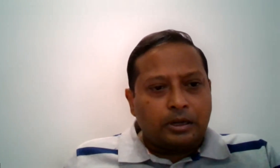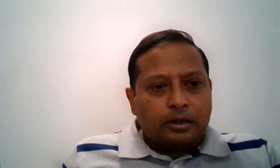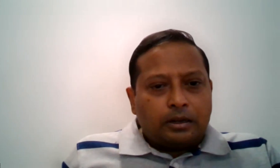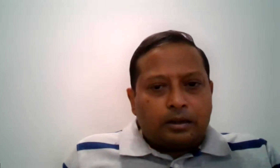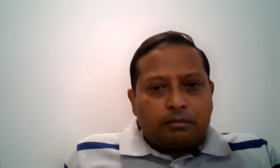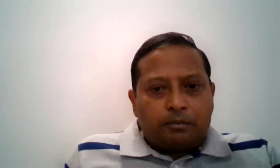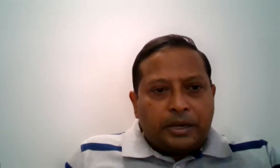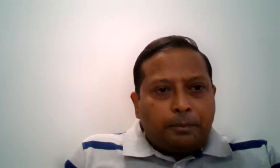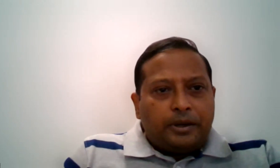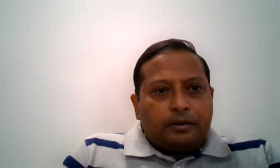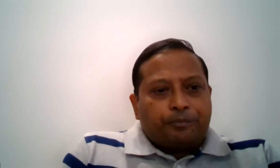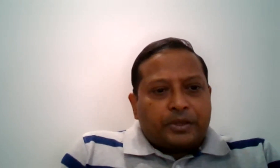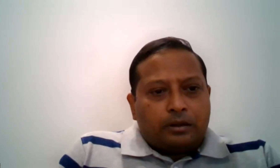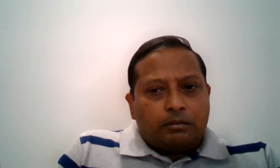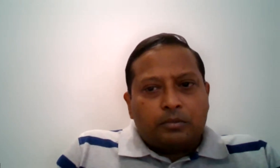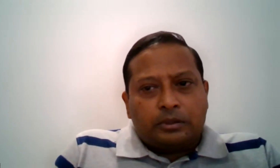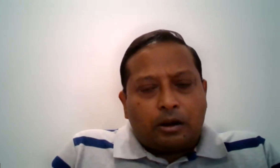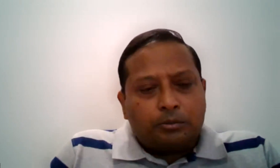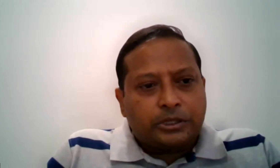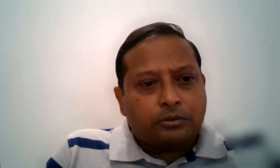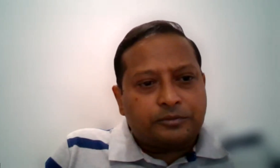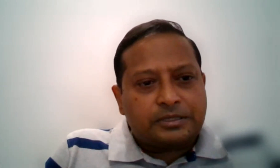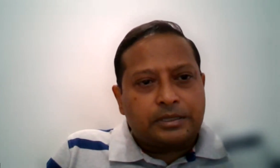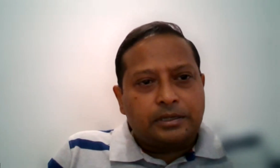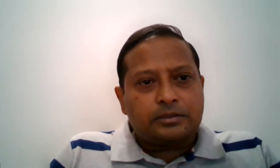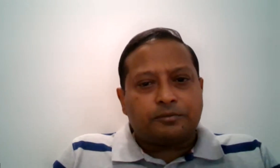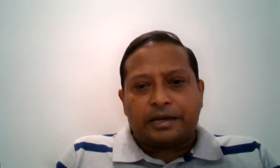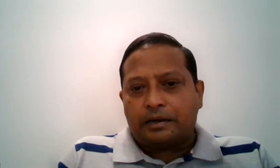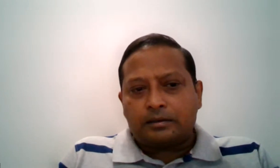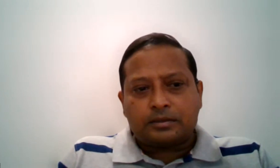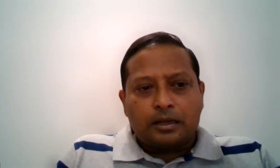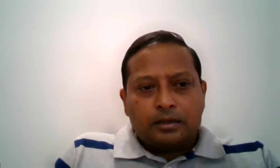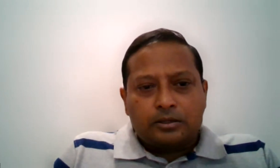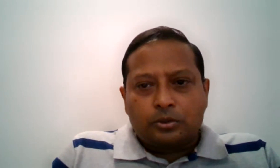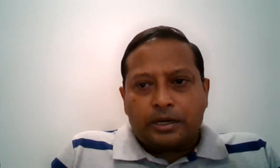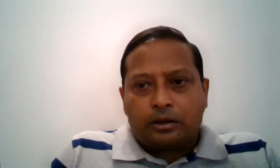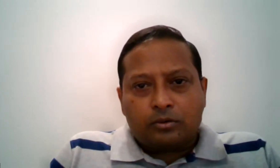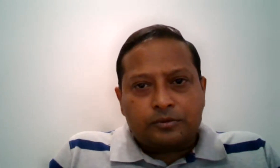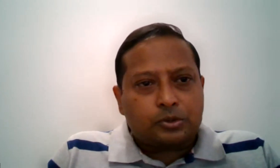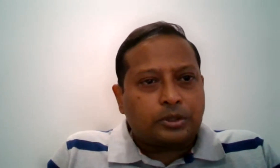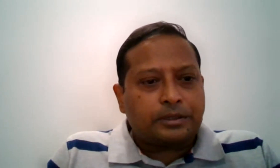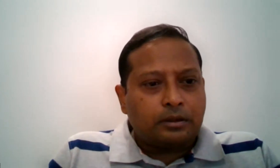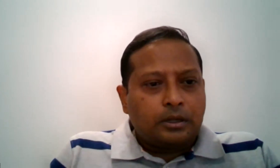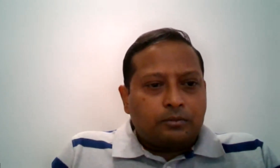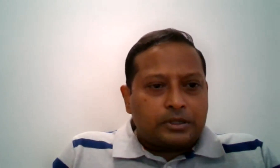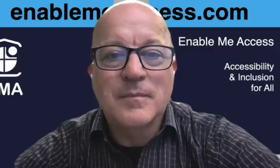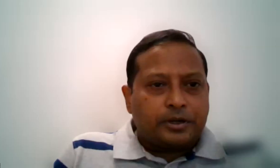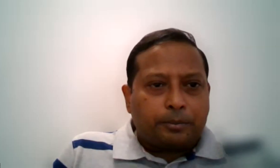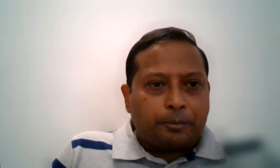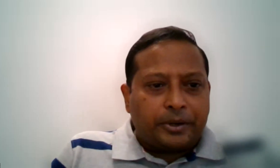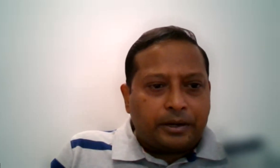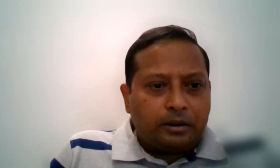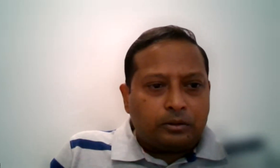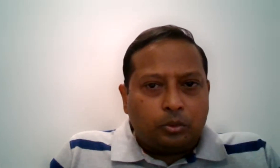work. Maybe the objective of this series of dialogues is to get all of us together. Once